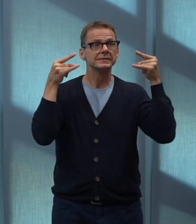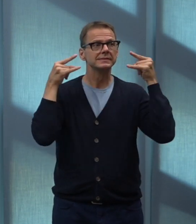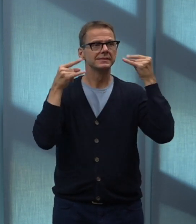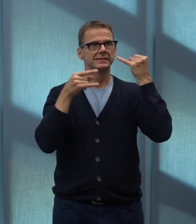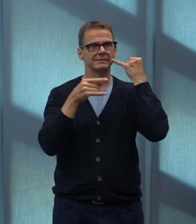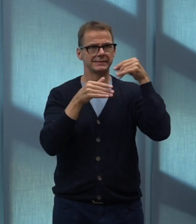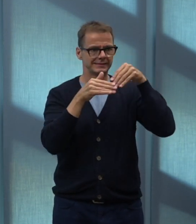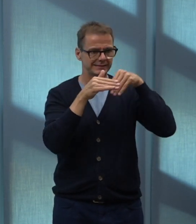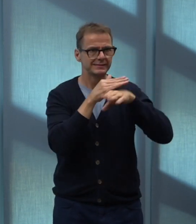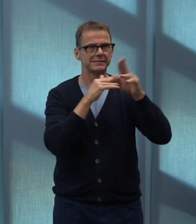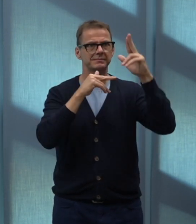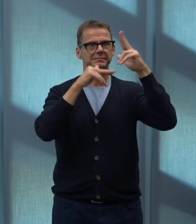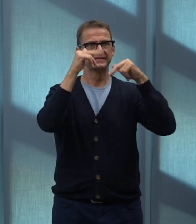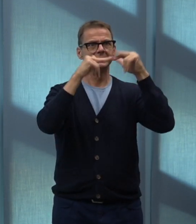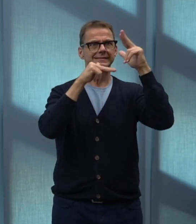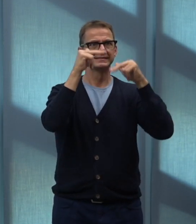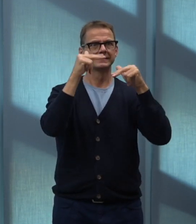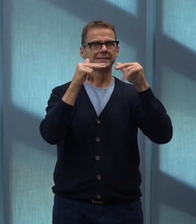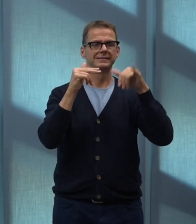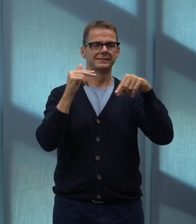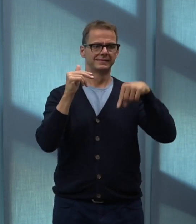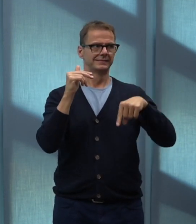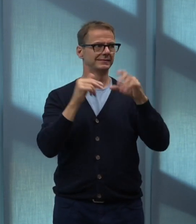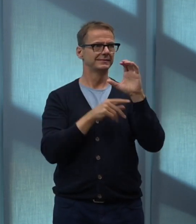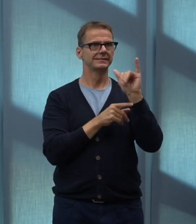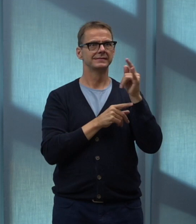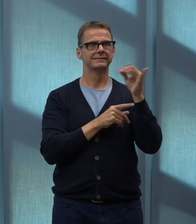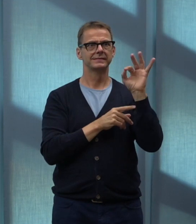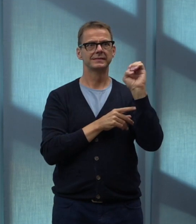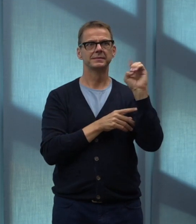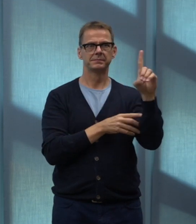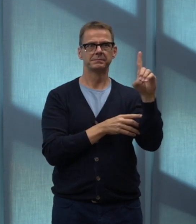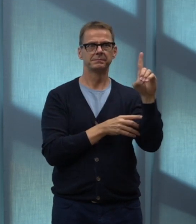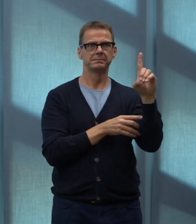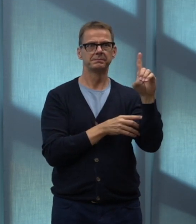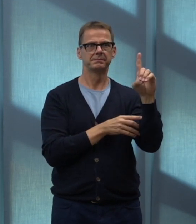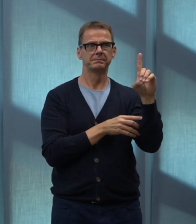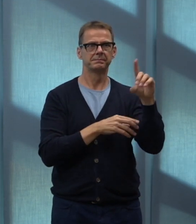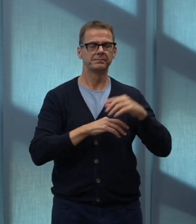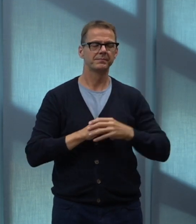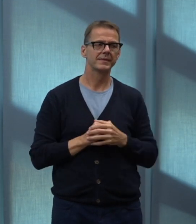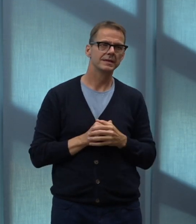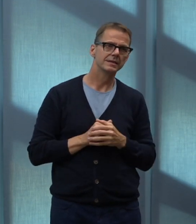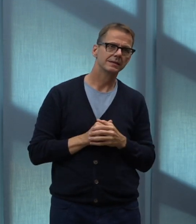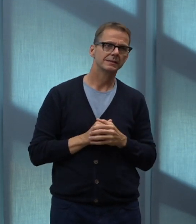a challenge for the City of Edmonton. First of all, we'd have to either create bylaws,